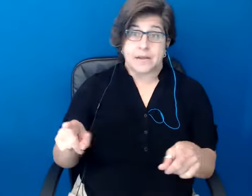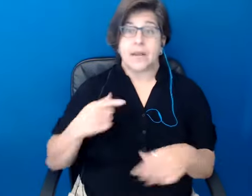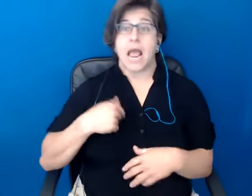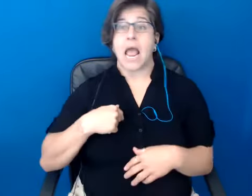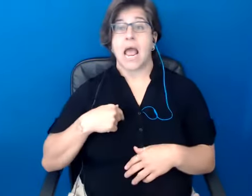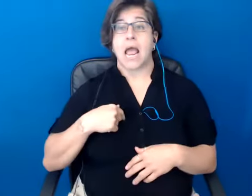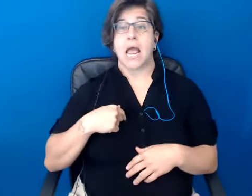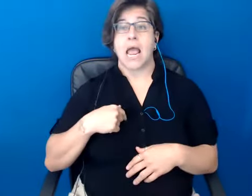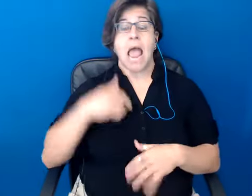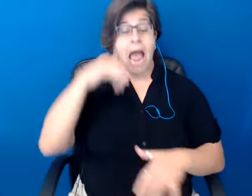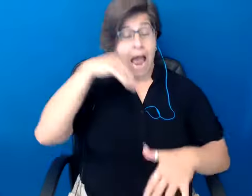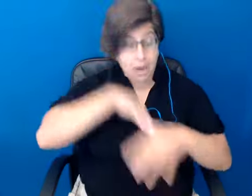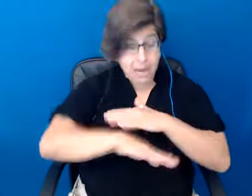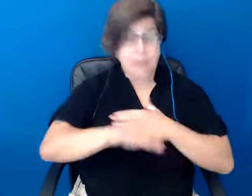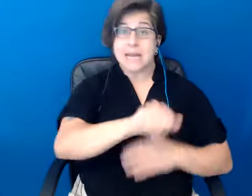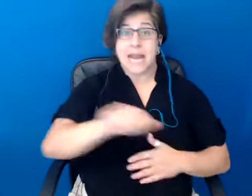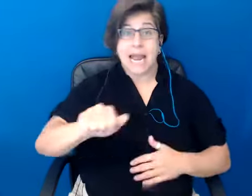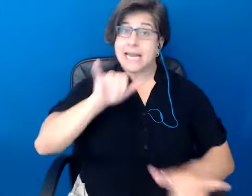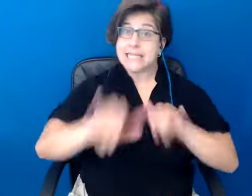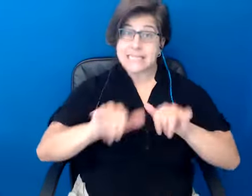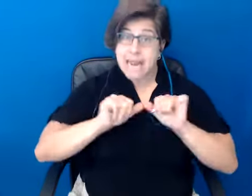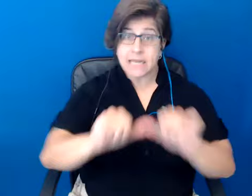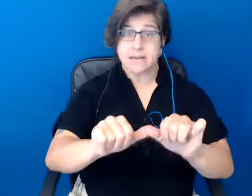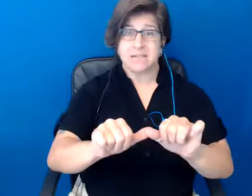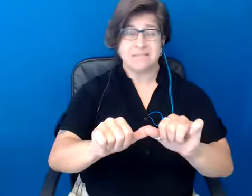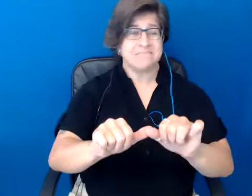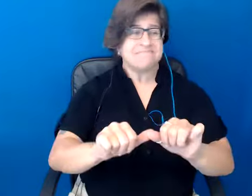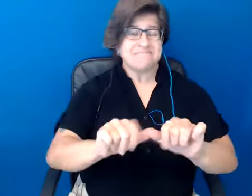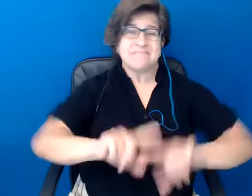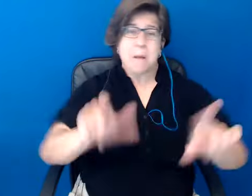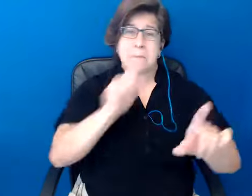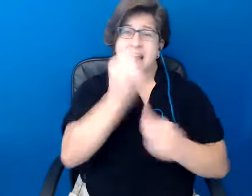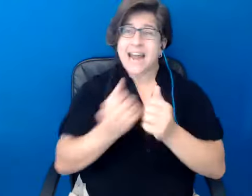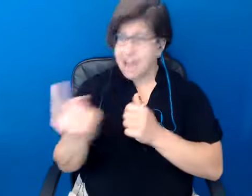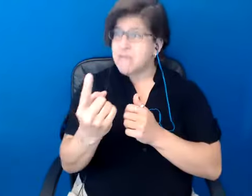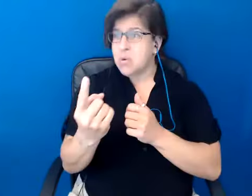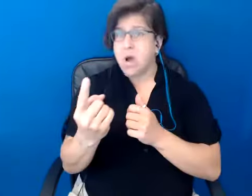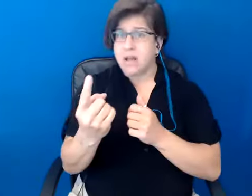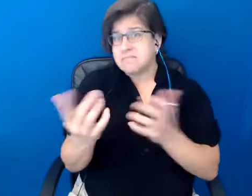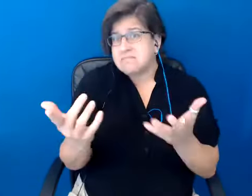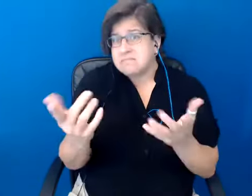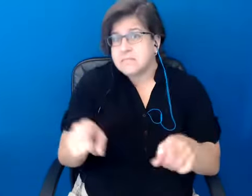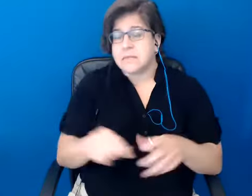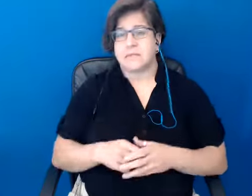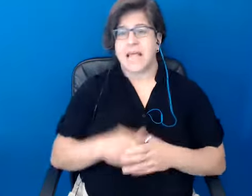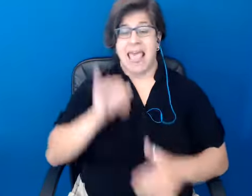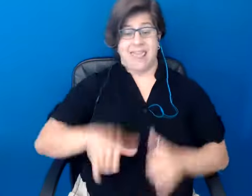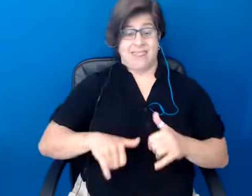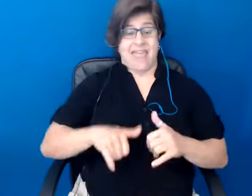now. Well, lo and behold, I came into AA and stayed, but not everyone has.